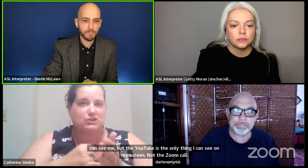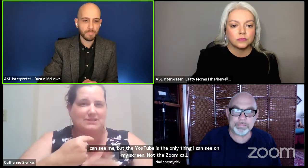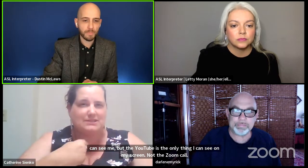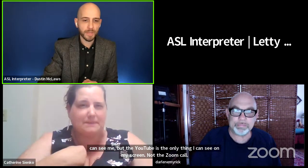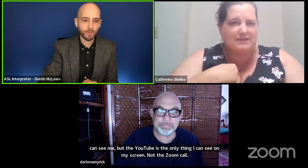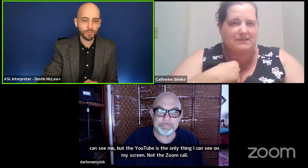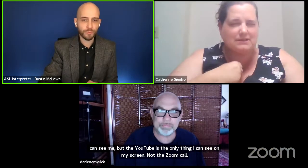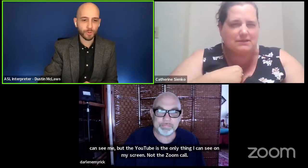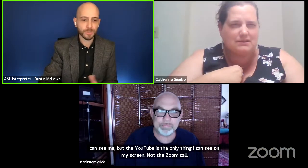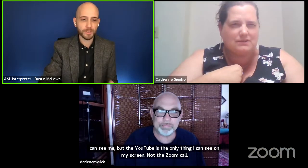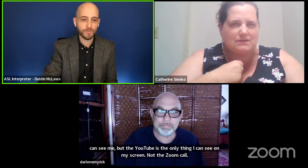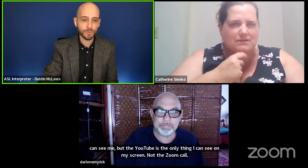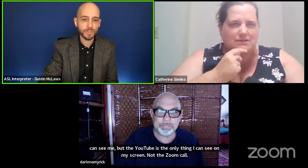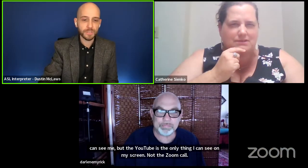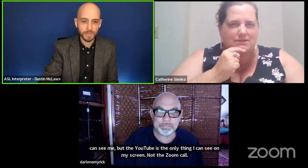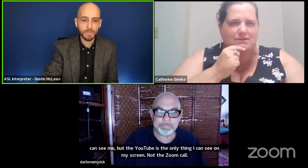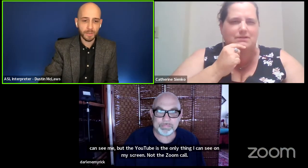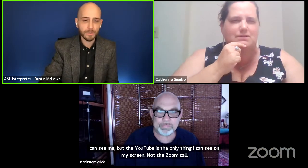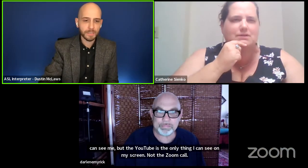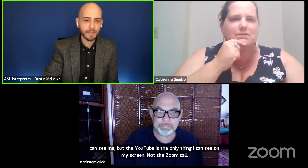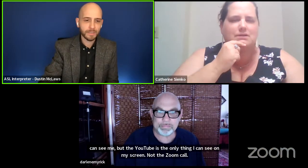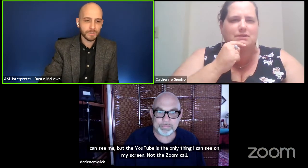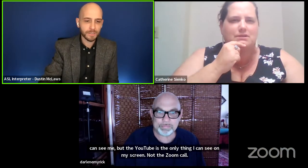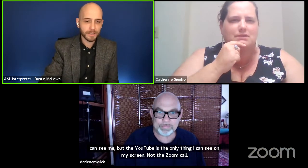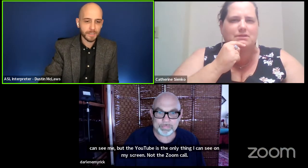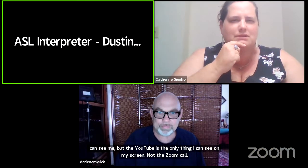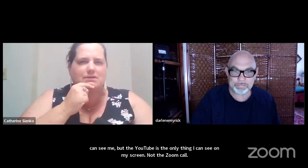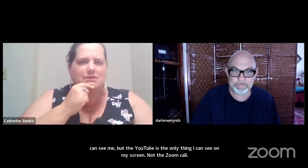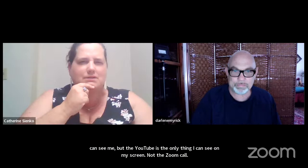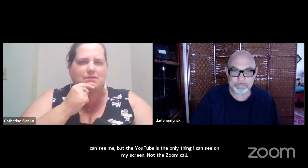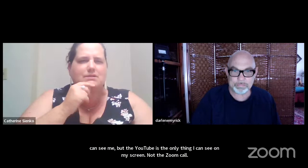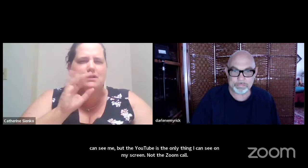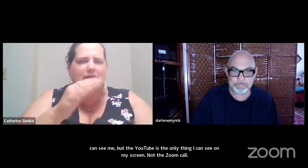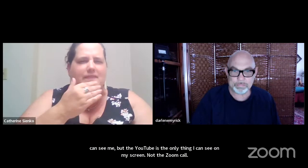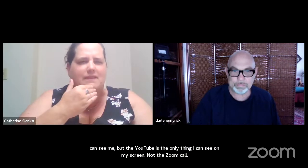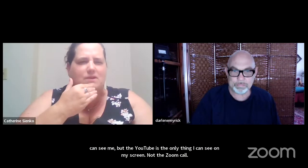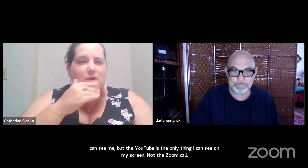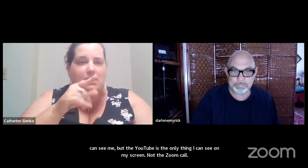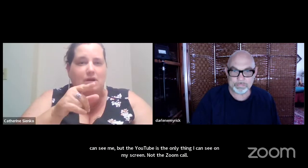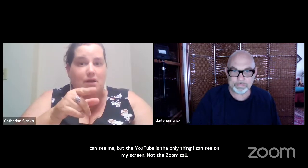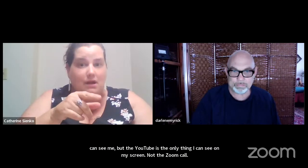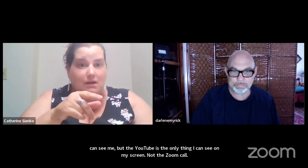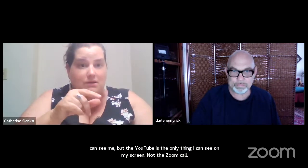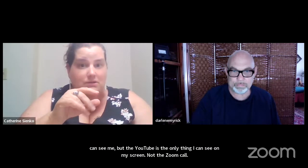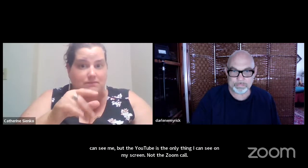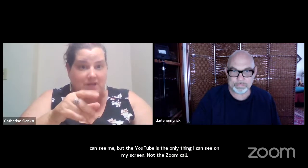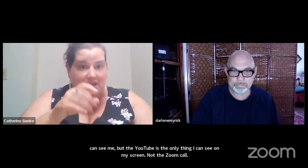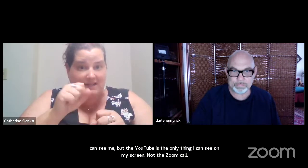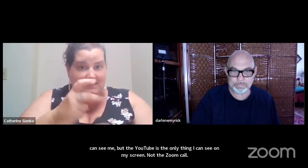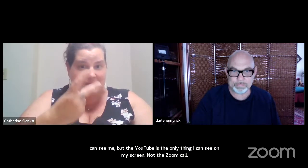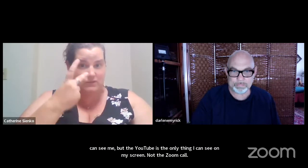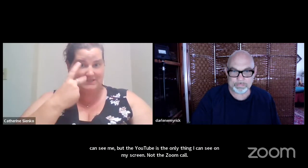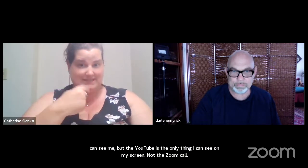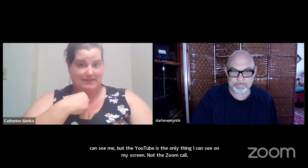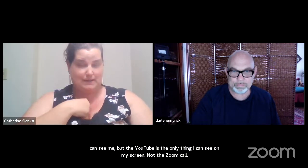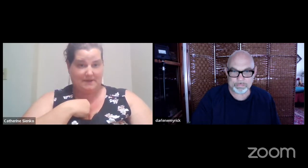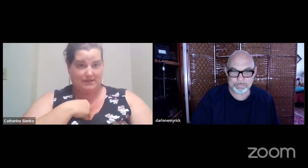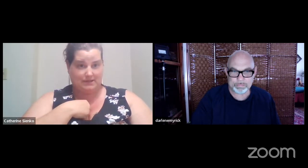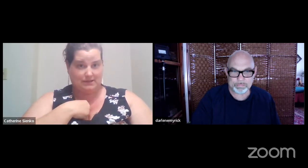moment? Maybe that'll force his to see me. Thank